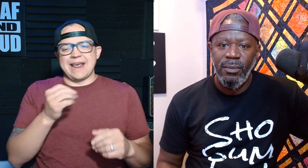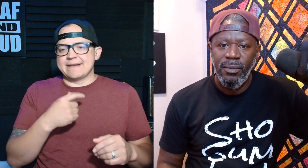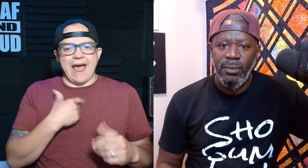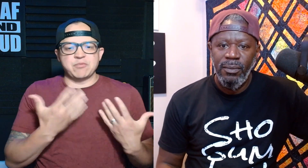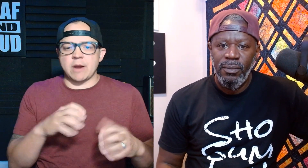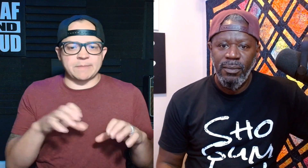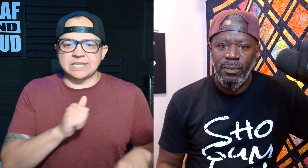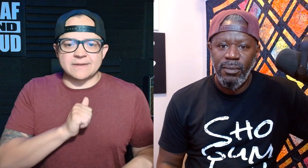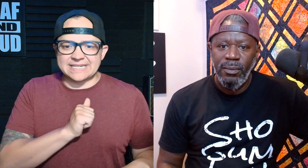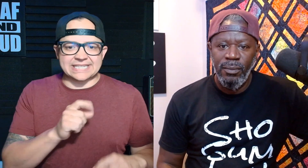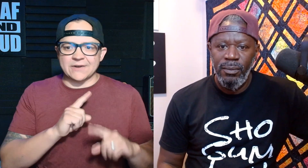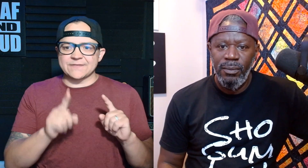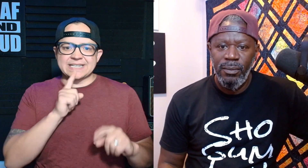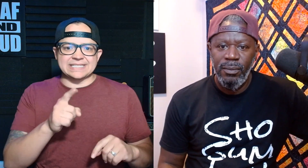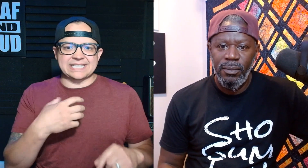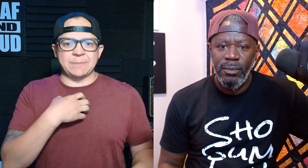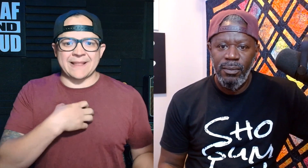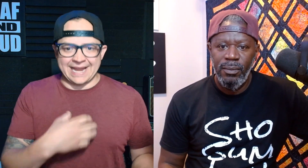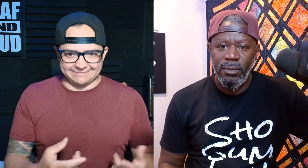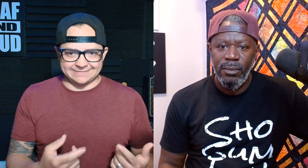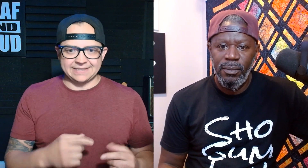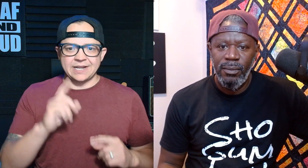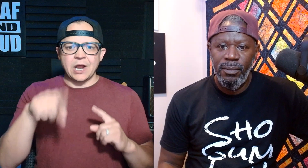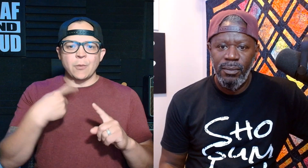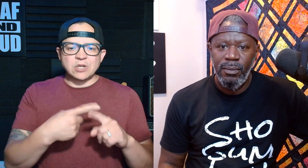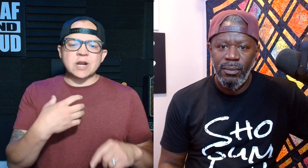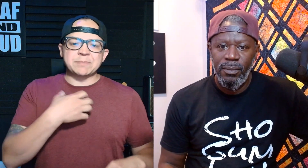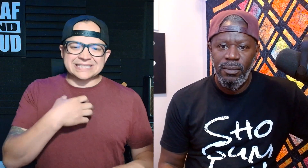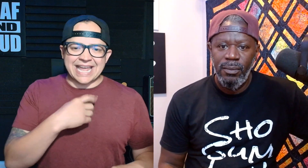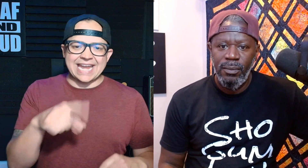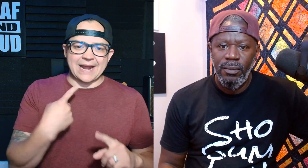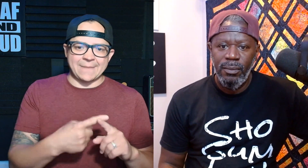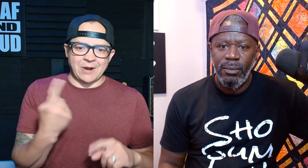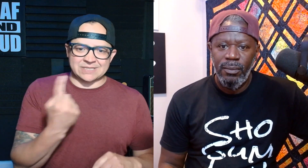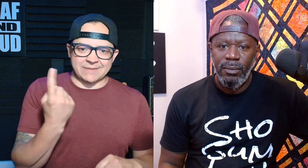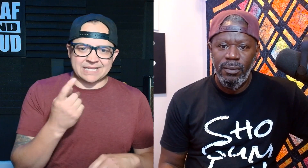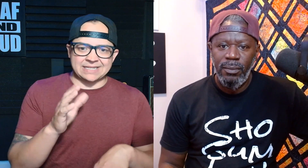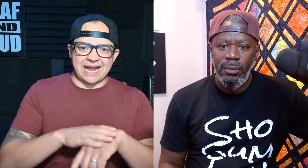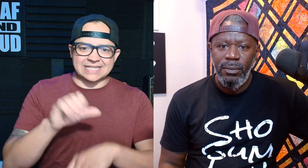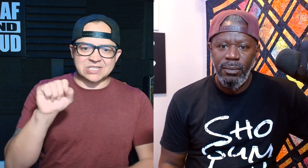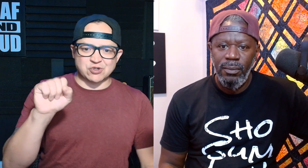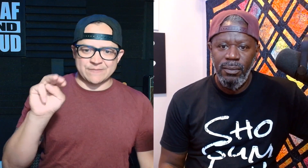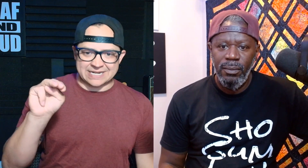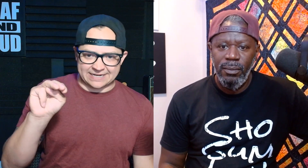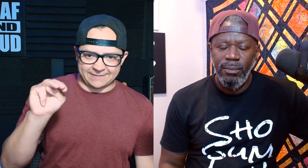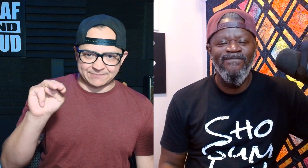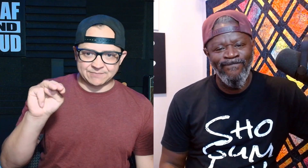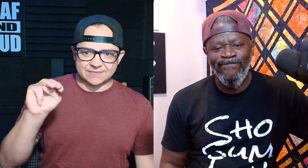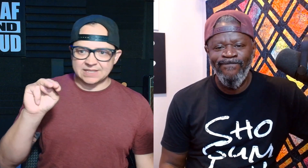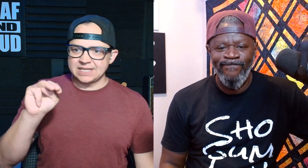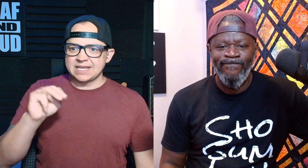noticed, and I've probably done myself, is complain. When you complain about something on social